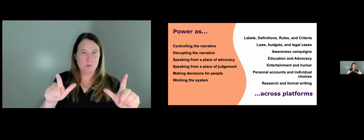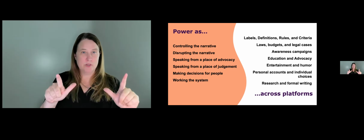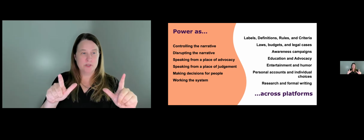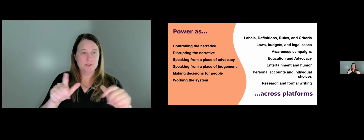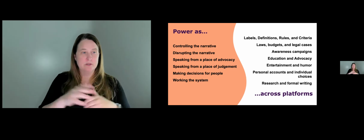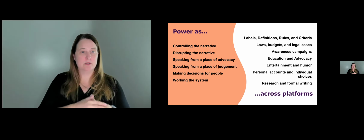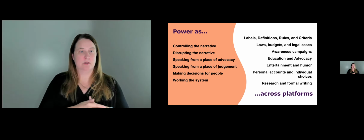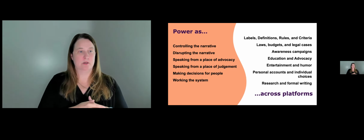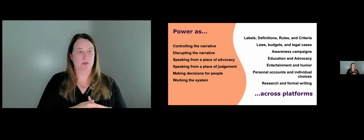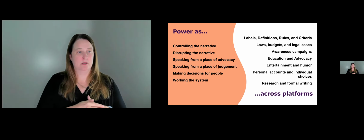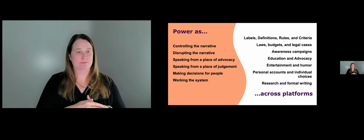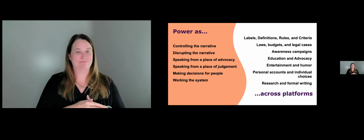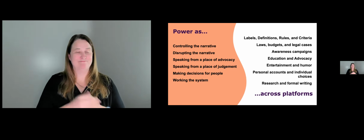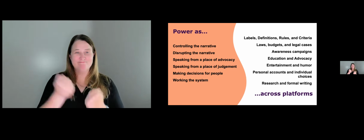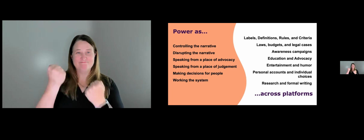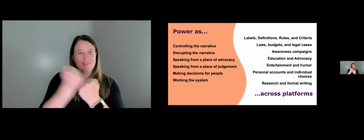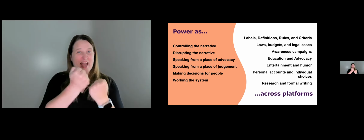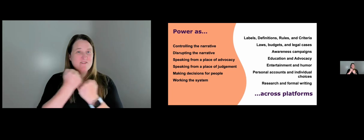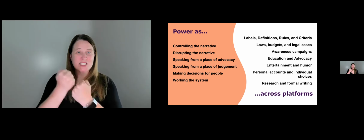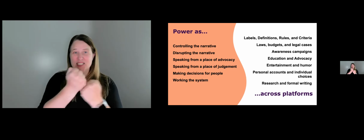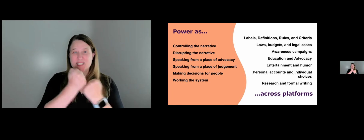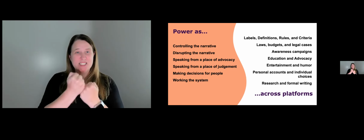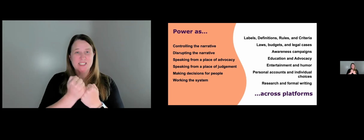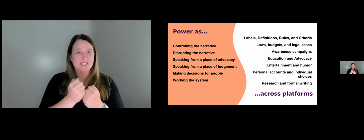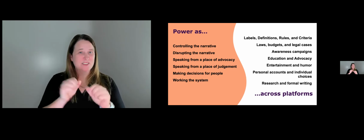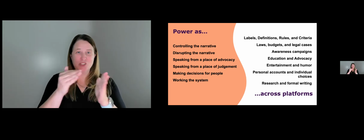we disrupt that narrative using language?